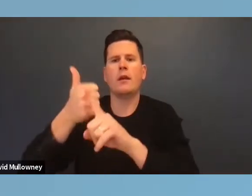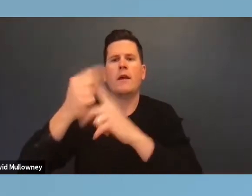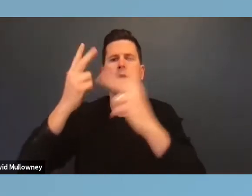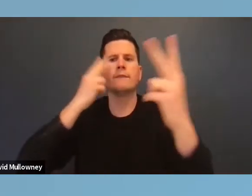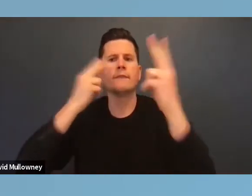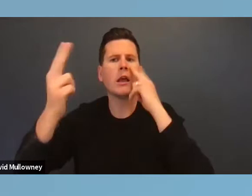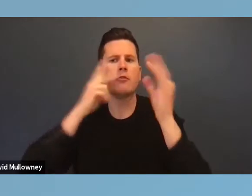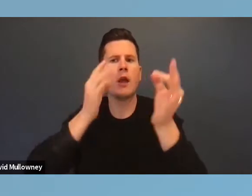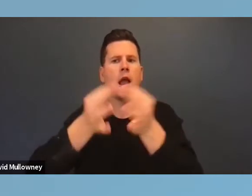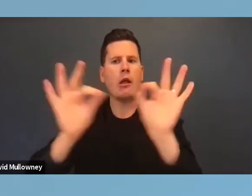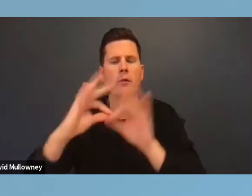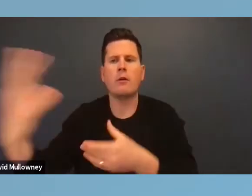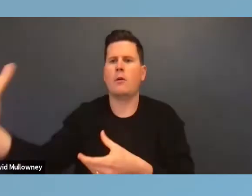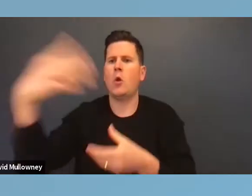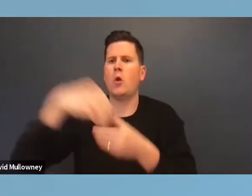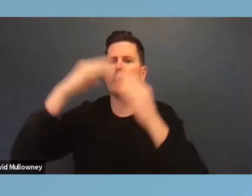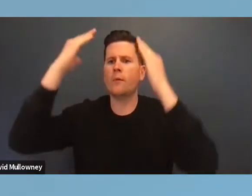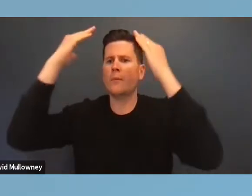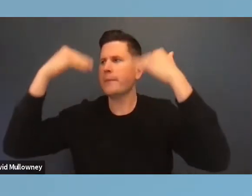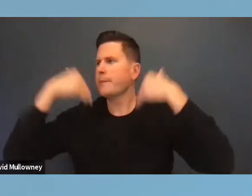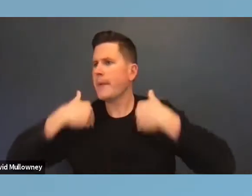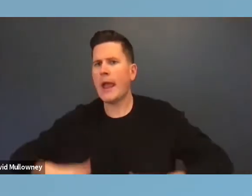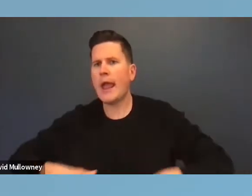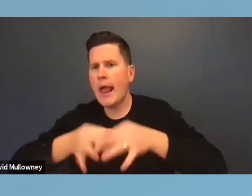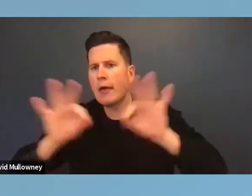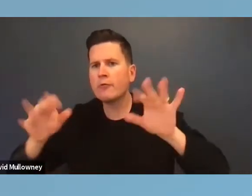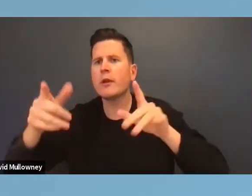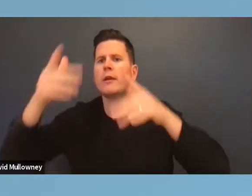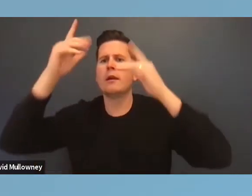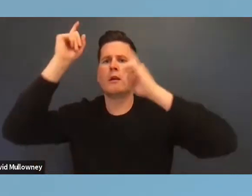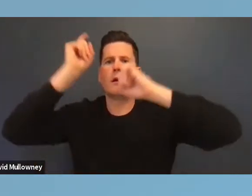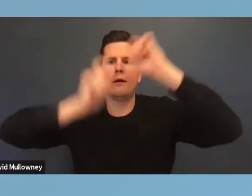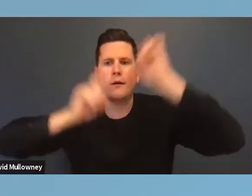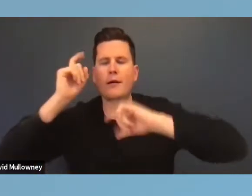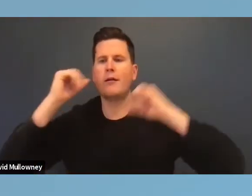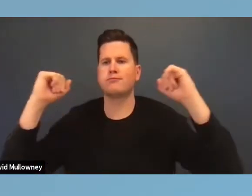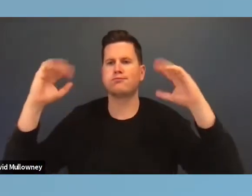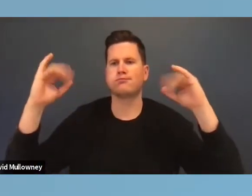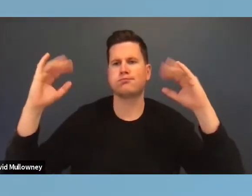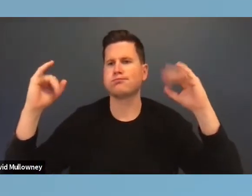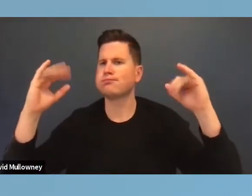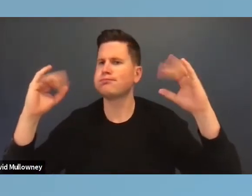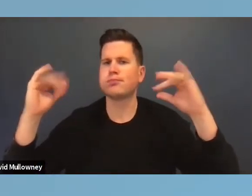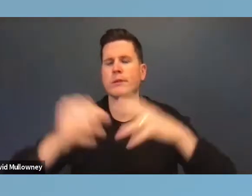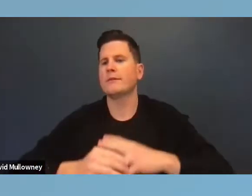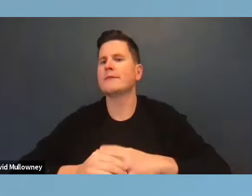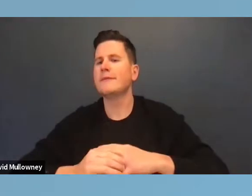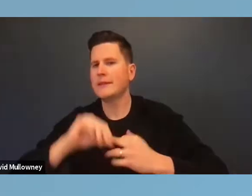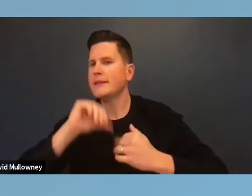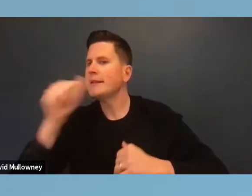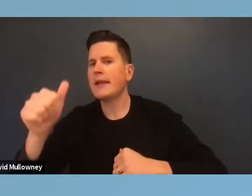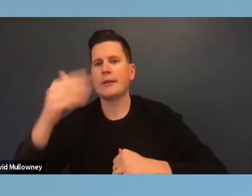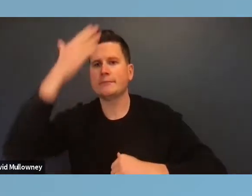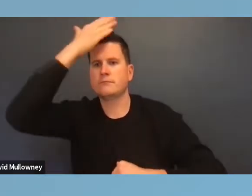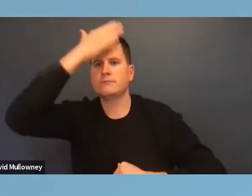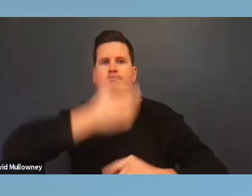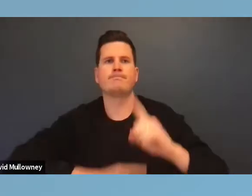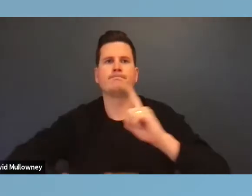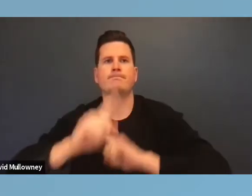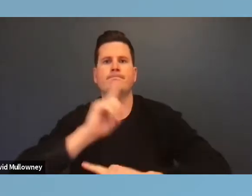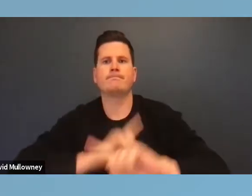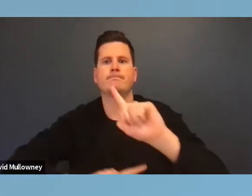ASL itself is a visual language that includes body language, facial expression, use of hand